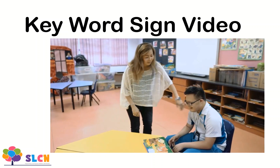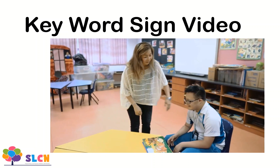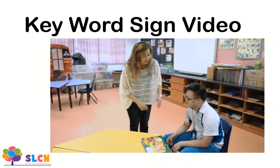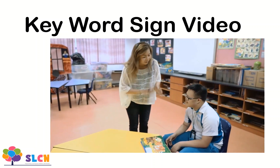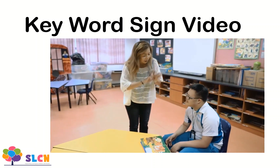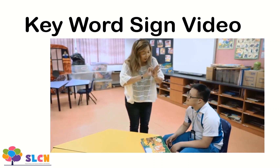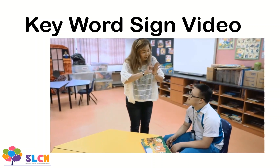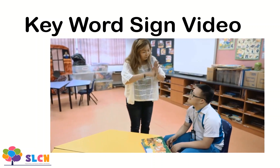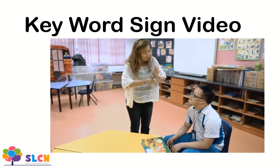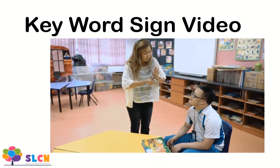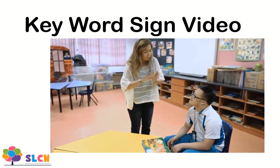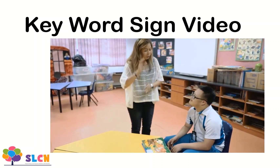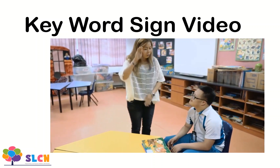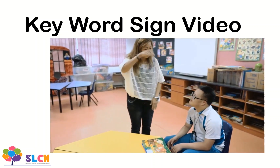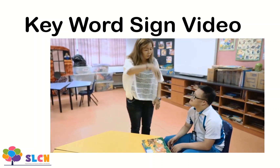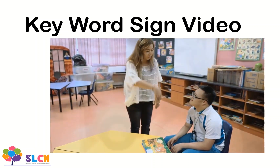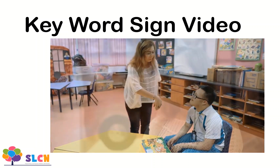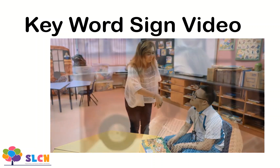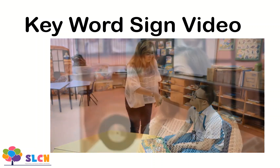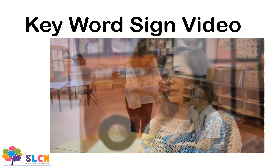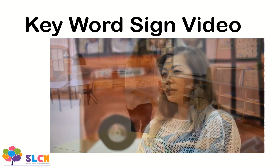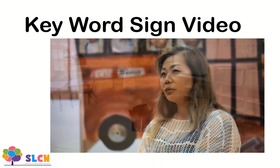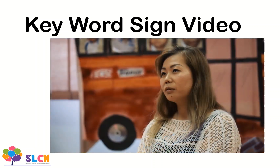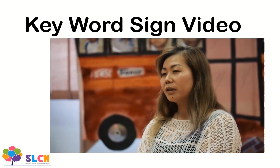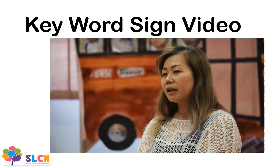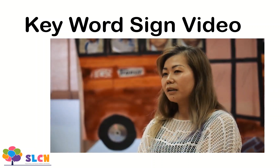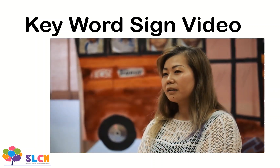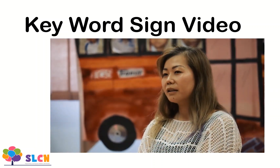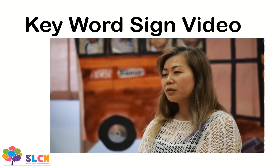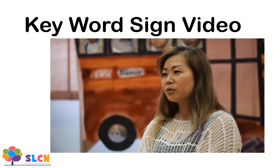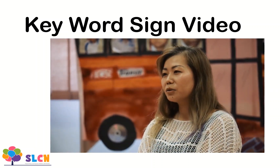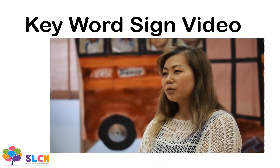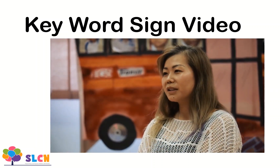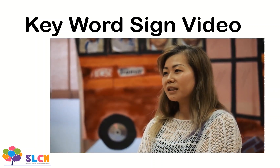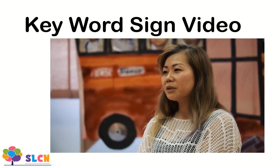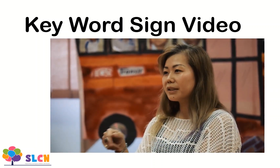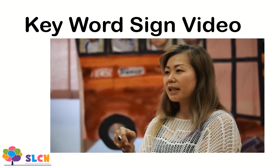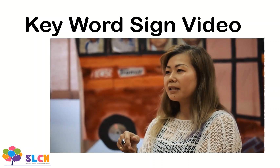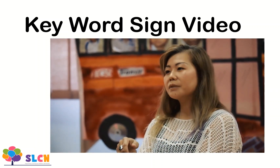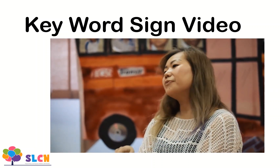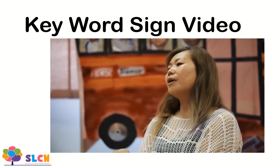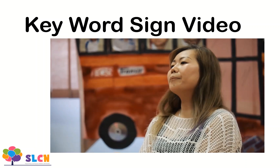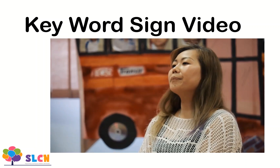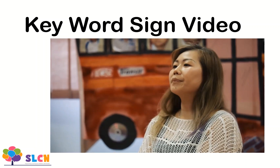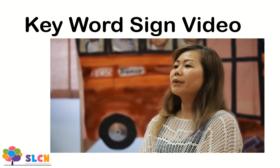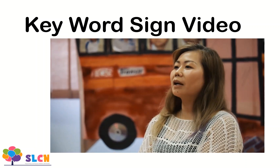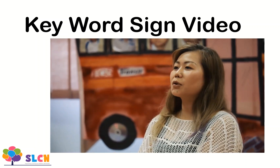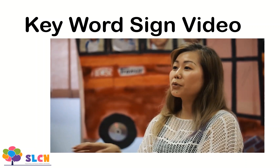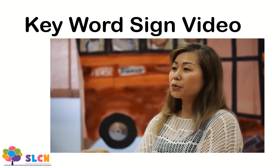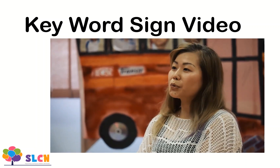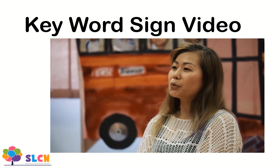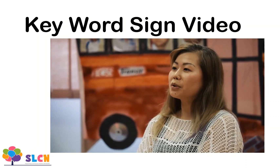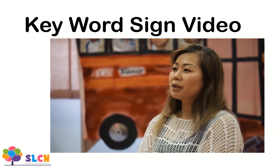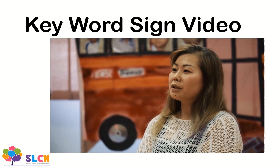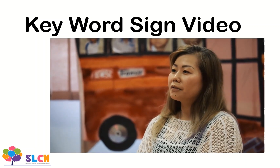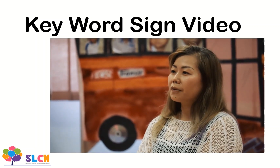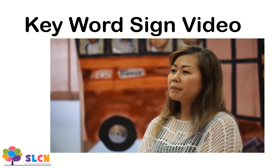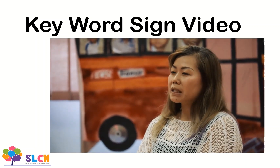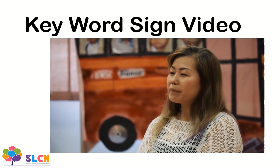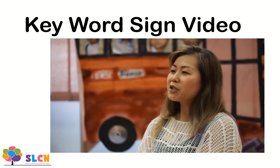It's time to go home. Oh, I get to know this keyword sign from through school, from the speech